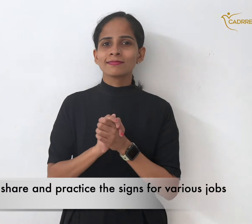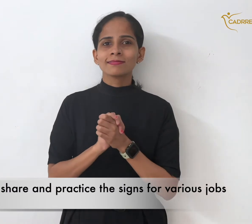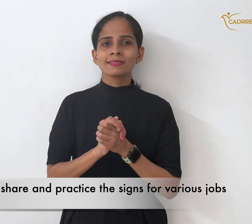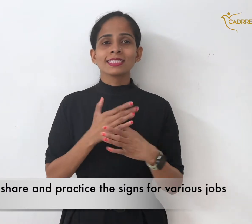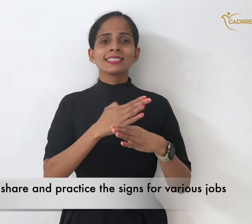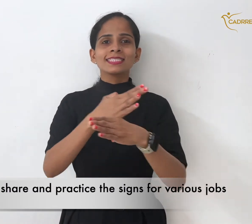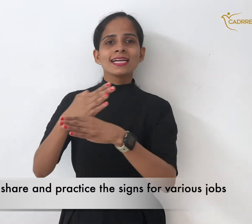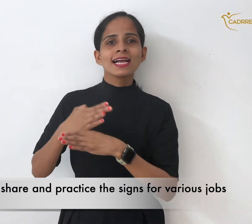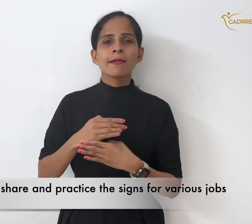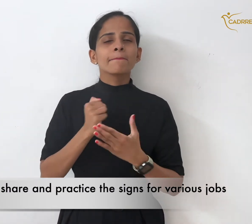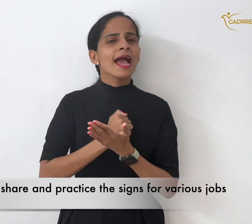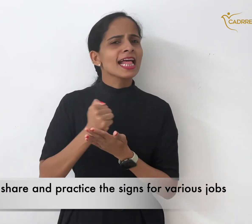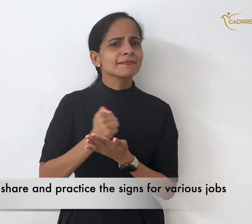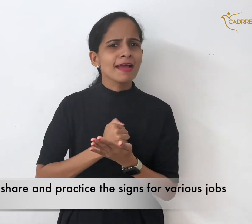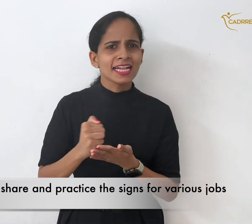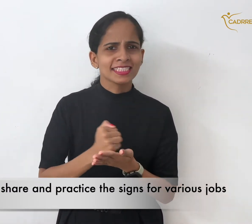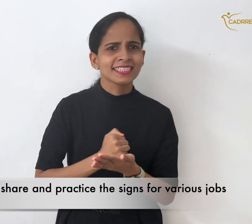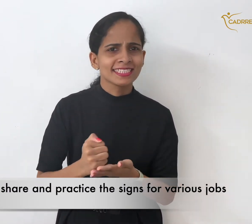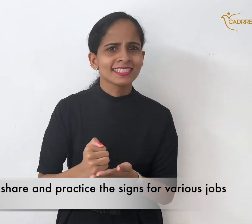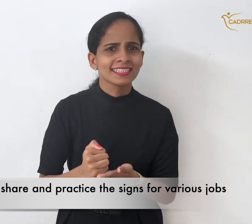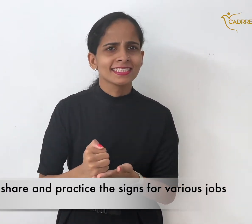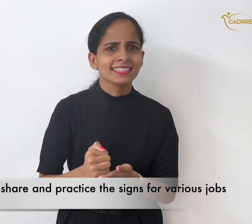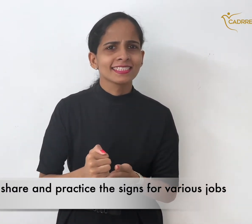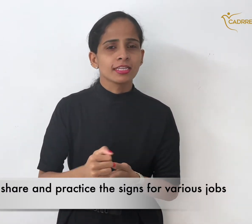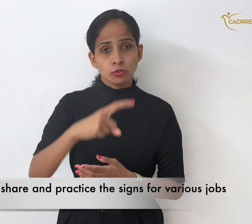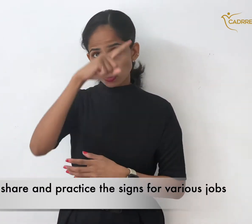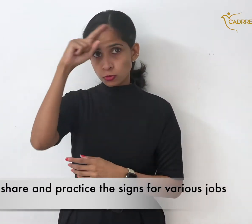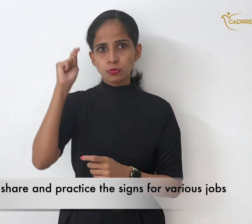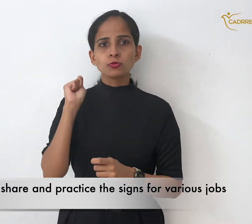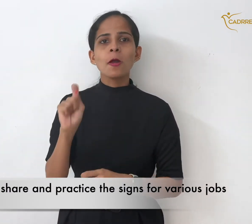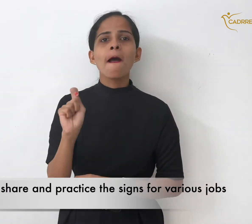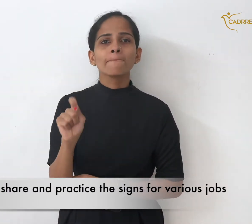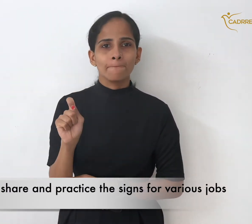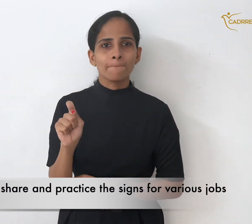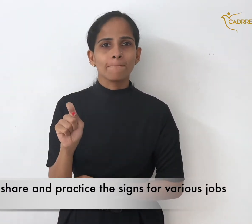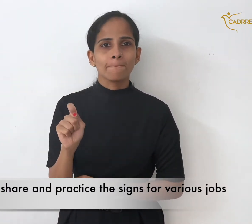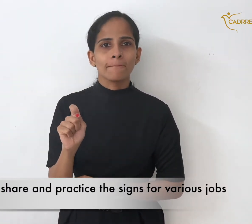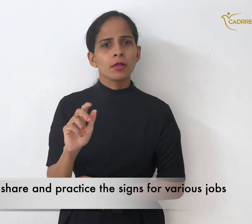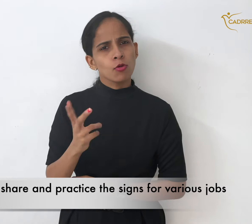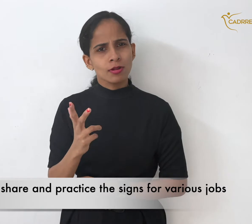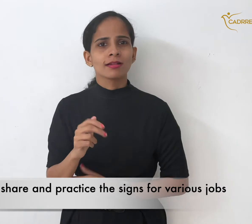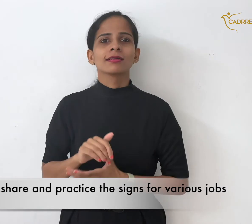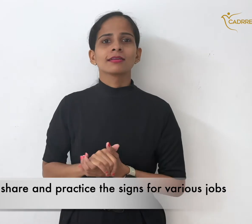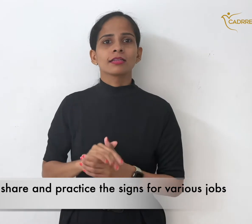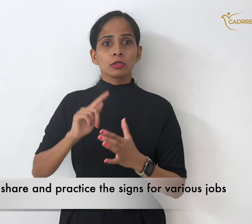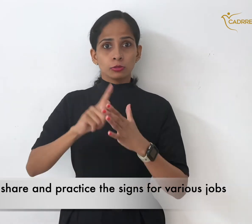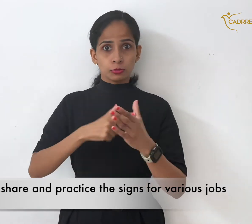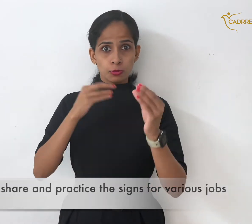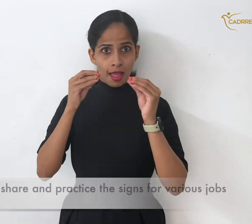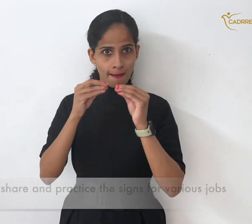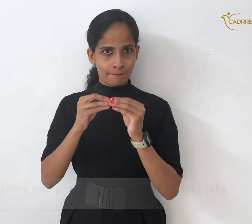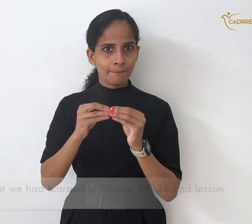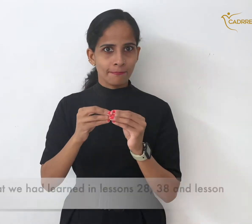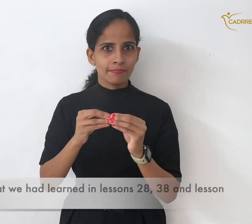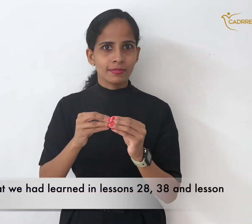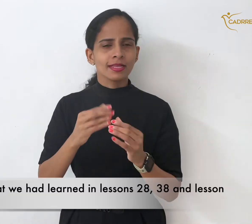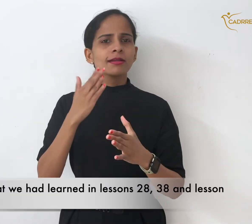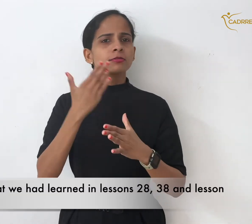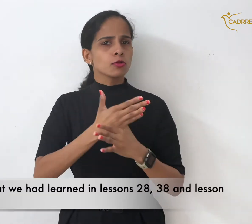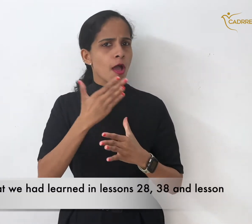Friends, let's now share and practice the signs for various jobs and occupations that